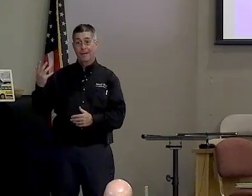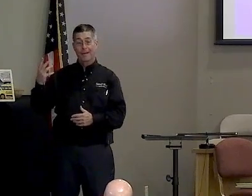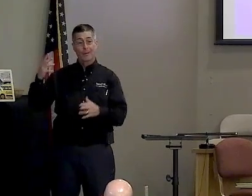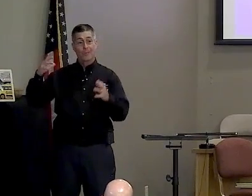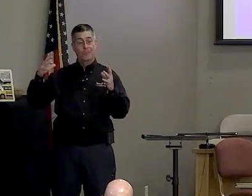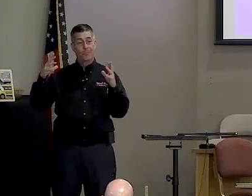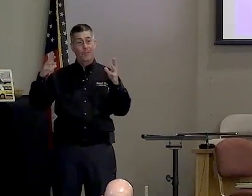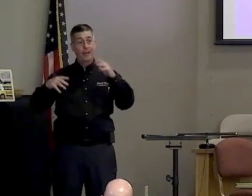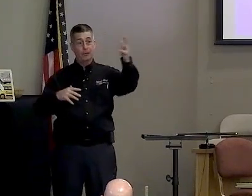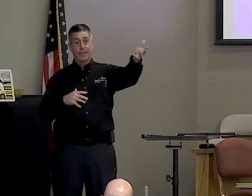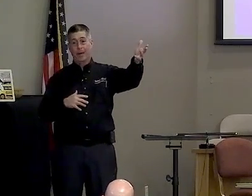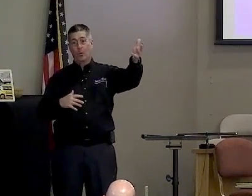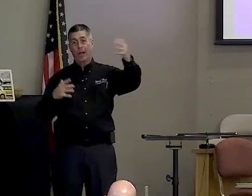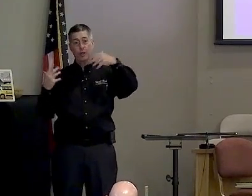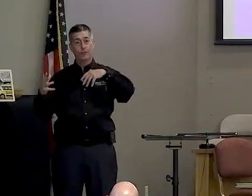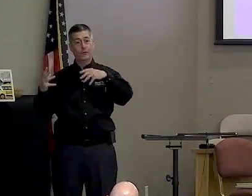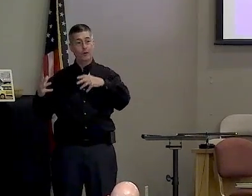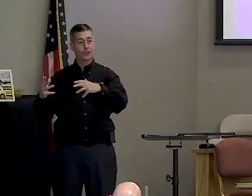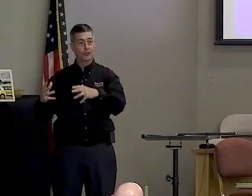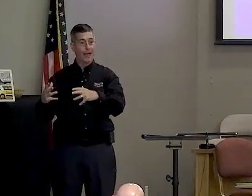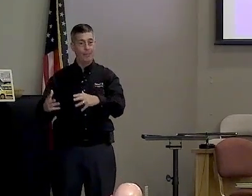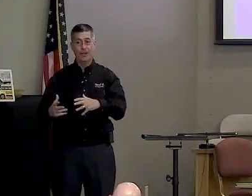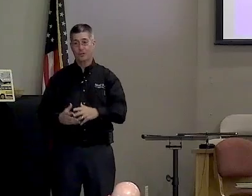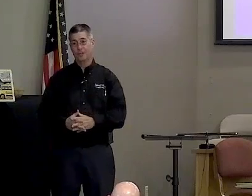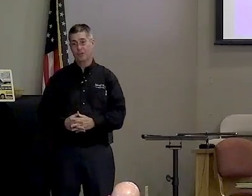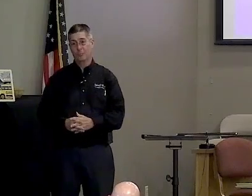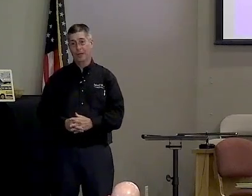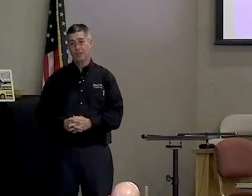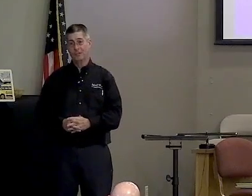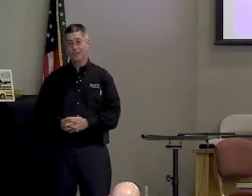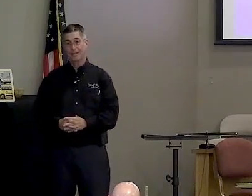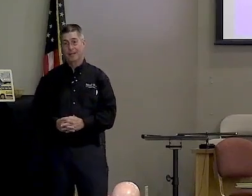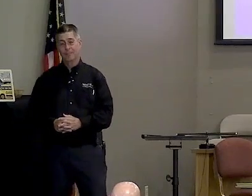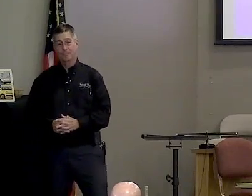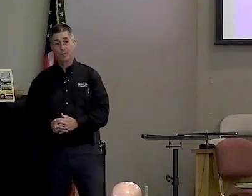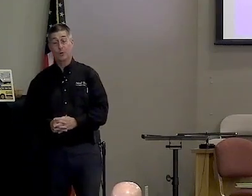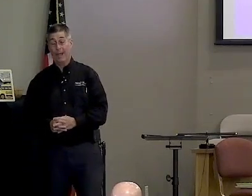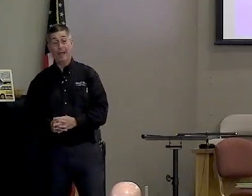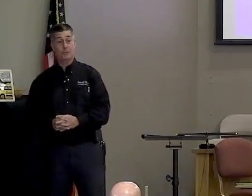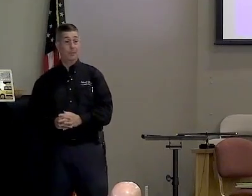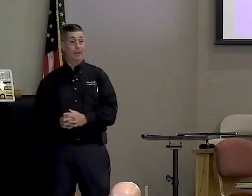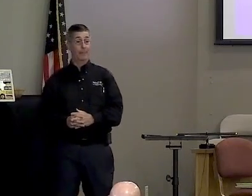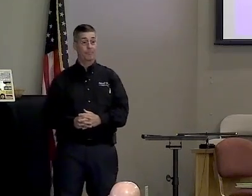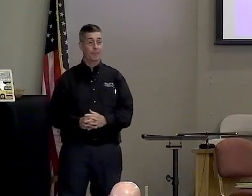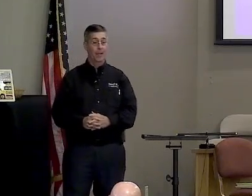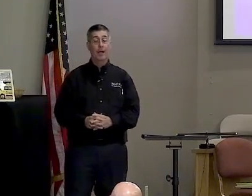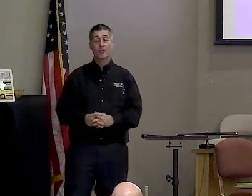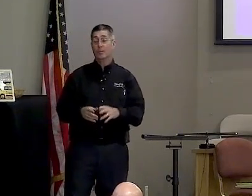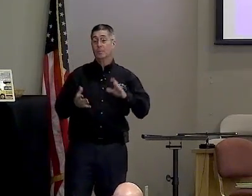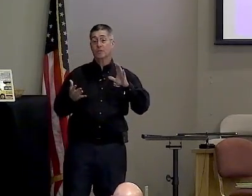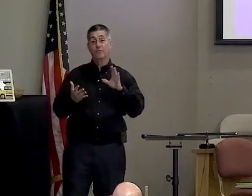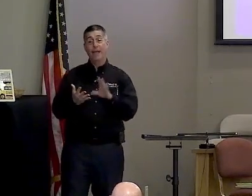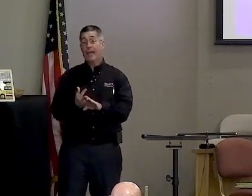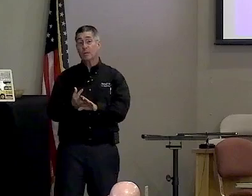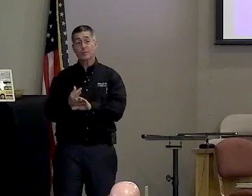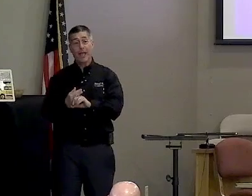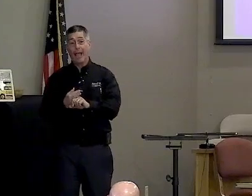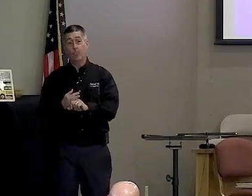they don't get it why you're focused on that ministry so much. But you have to be. Some of the most valuable time we